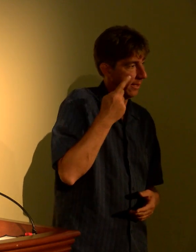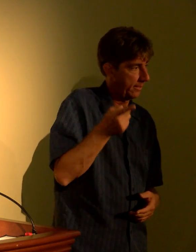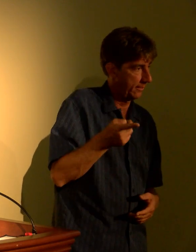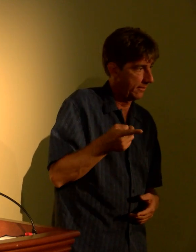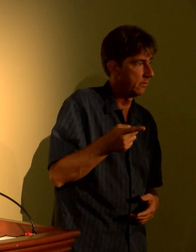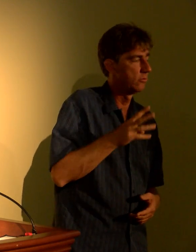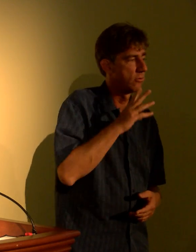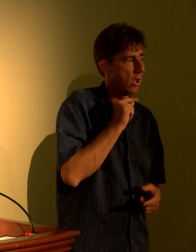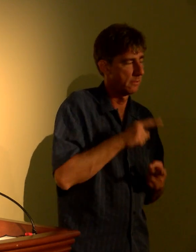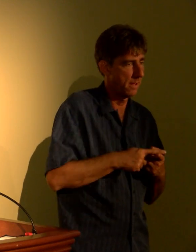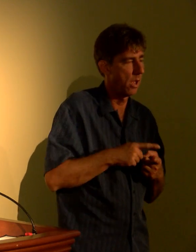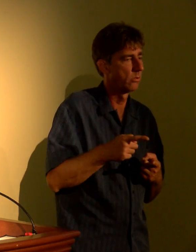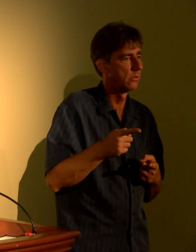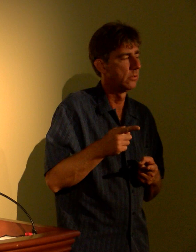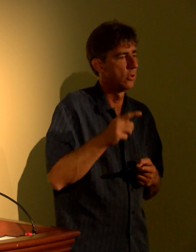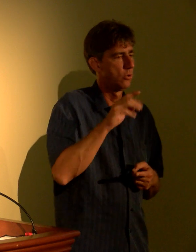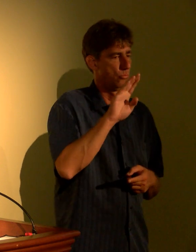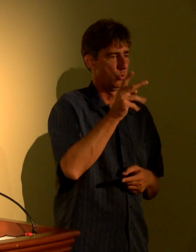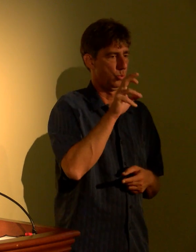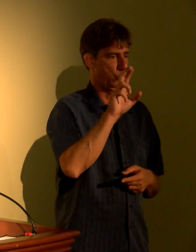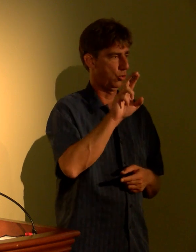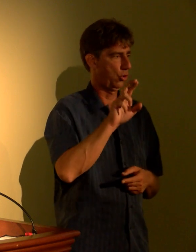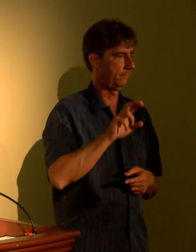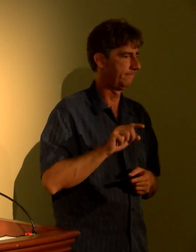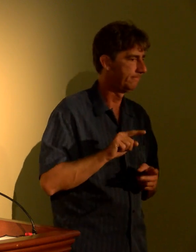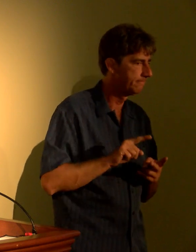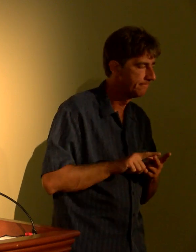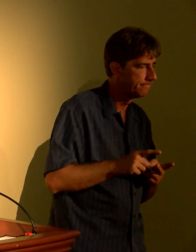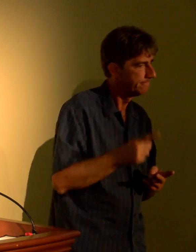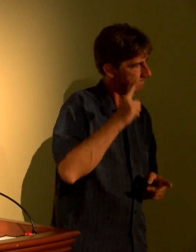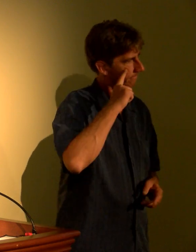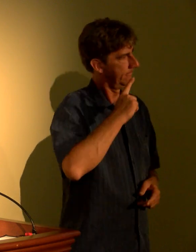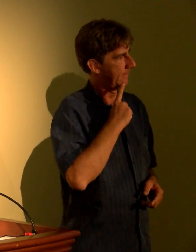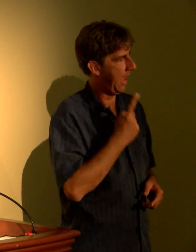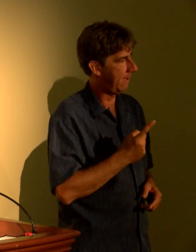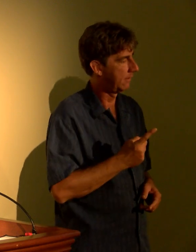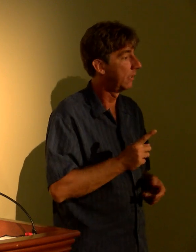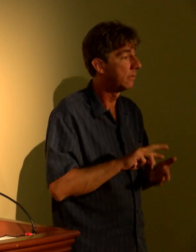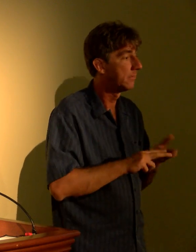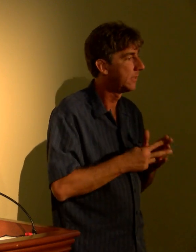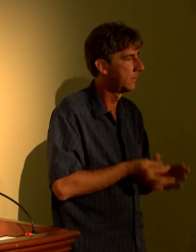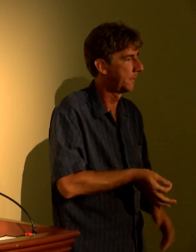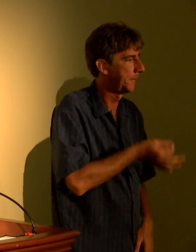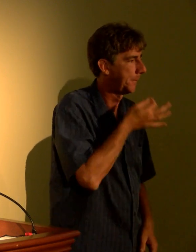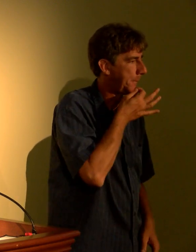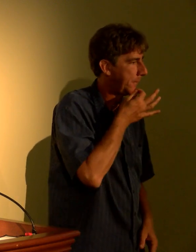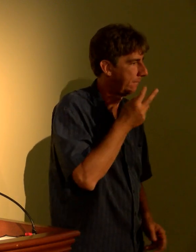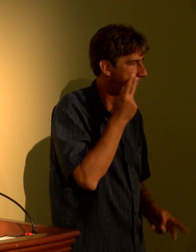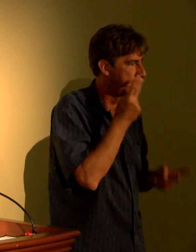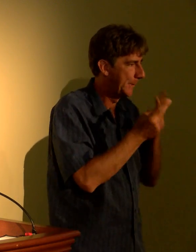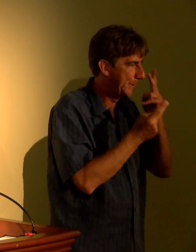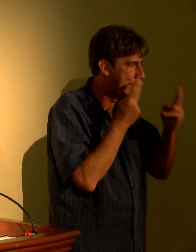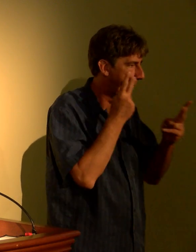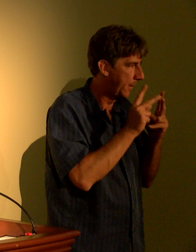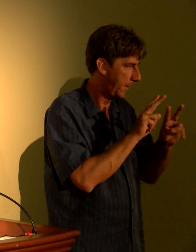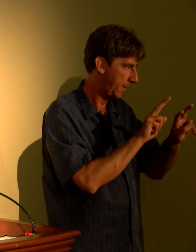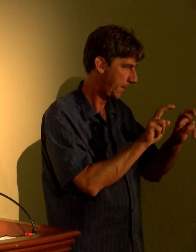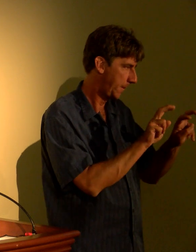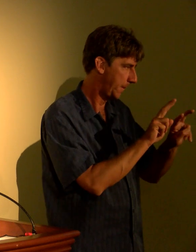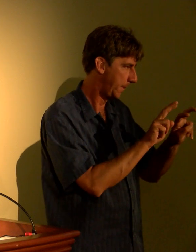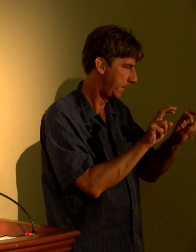Brewster and his deafness and the attention that he pays to sitters' faces, and